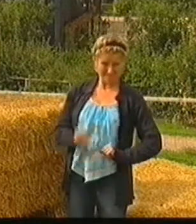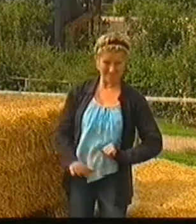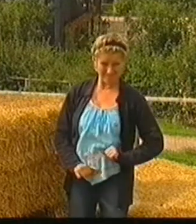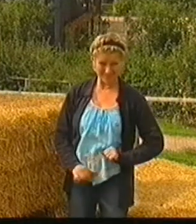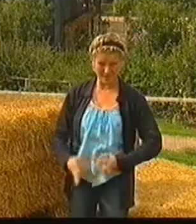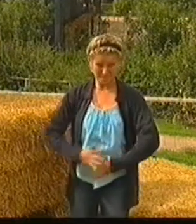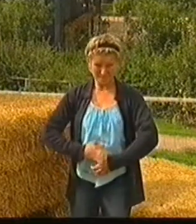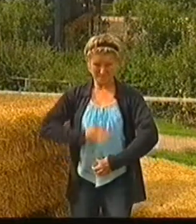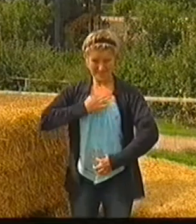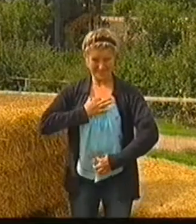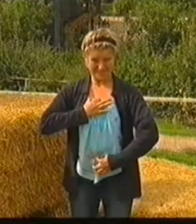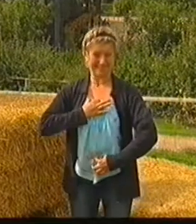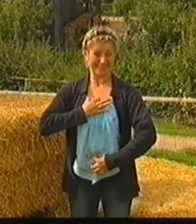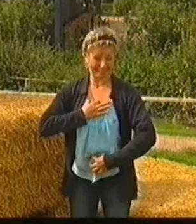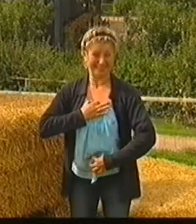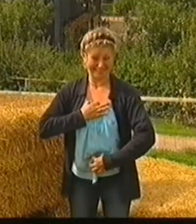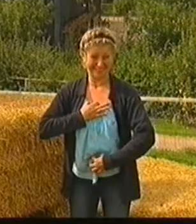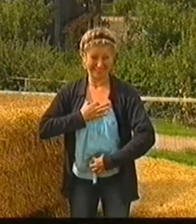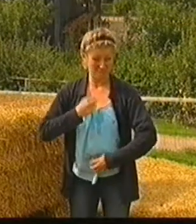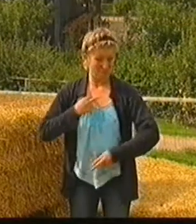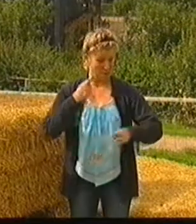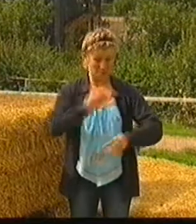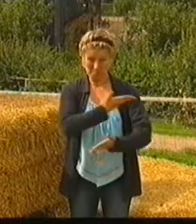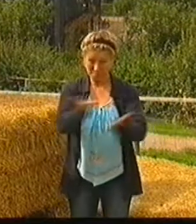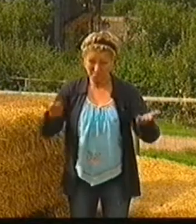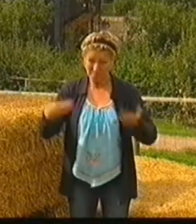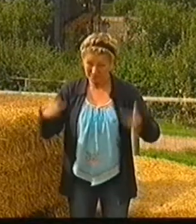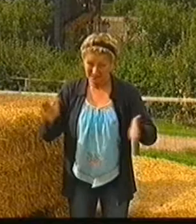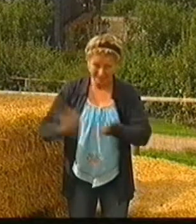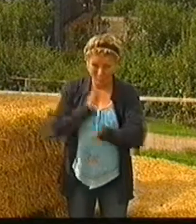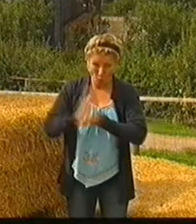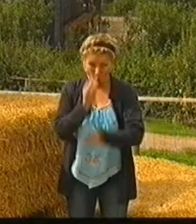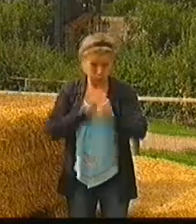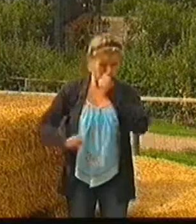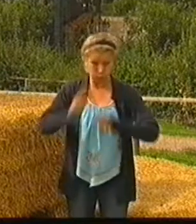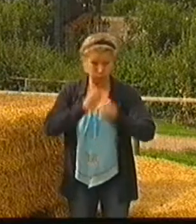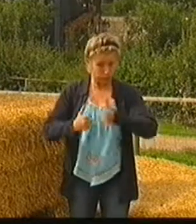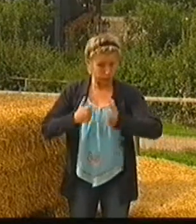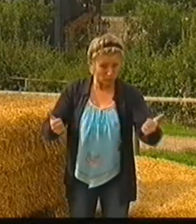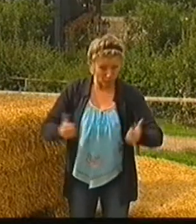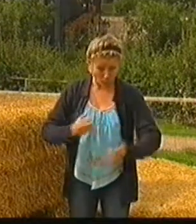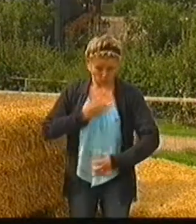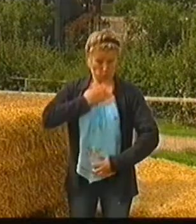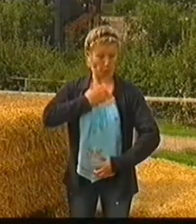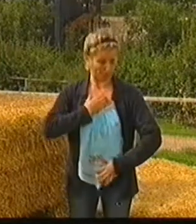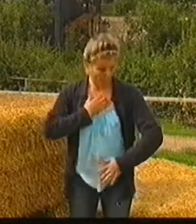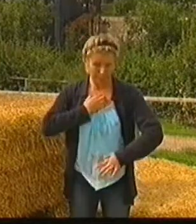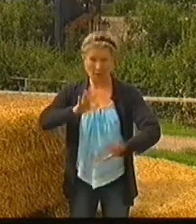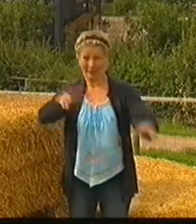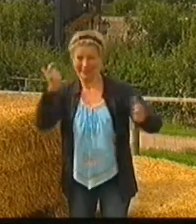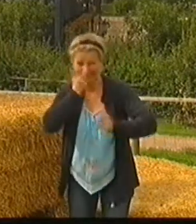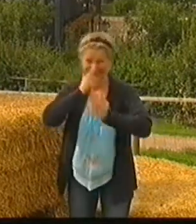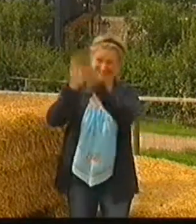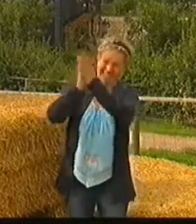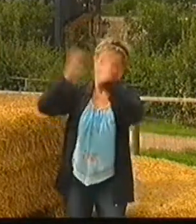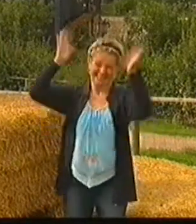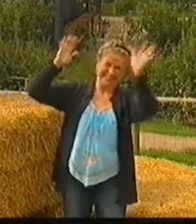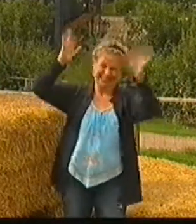Bunce and Bean, and I hope you have enjoyed it as much as I have." He let fly another colossal